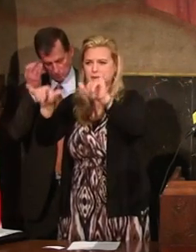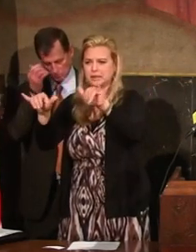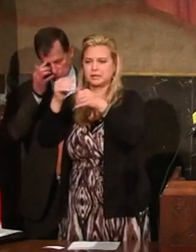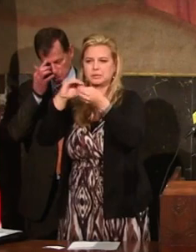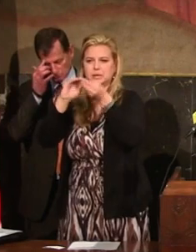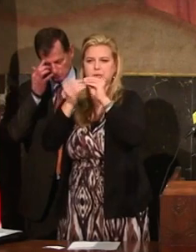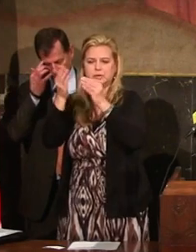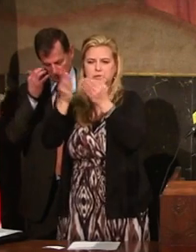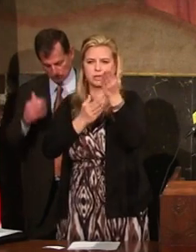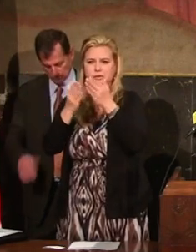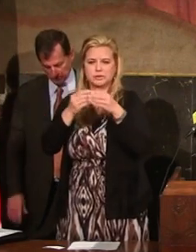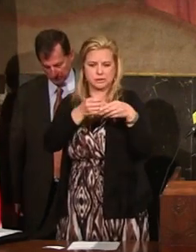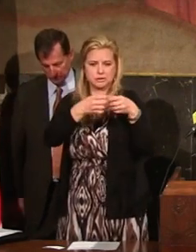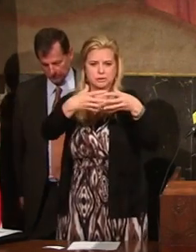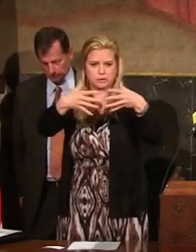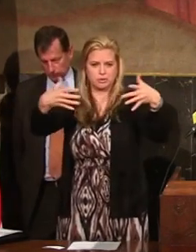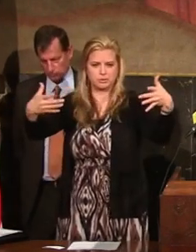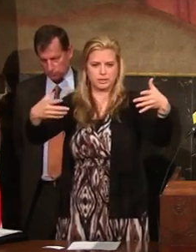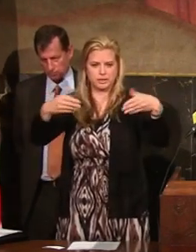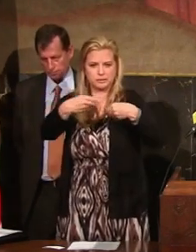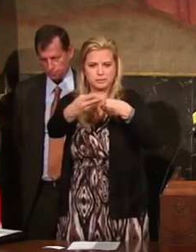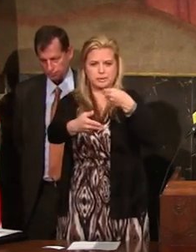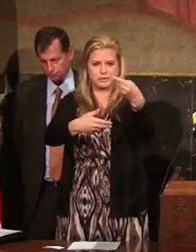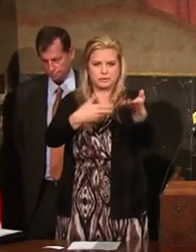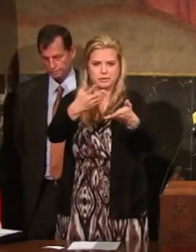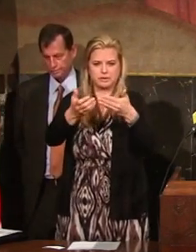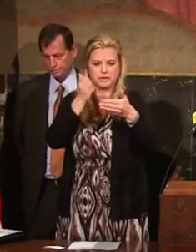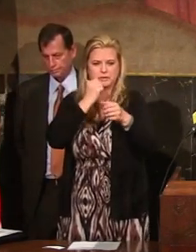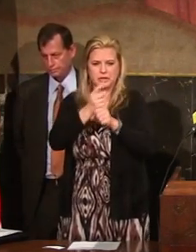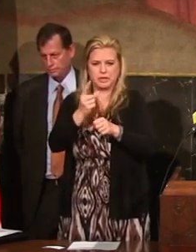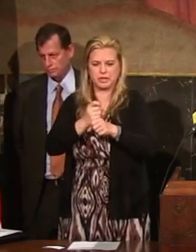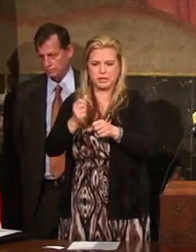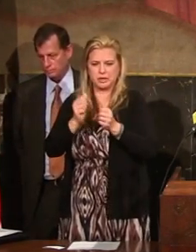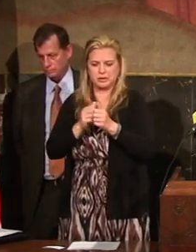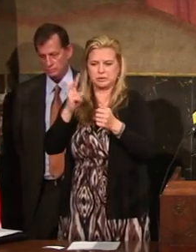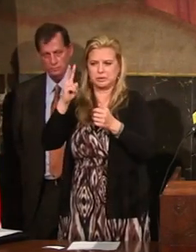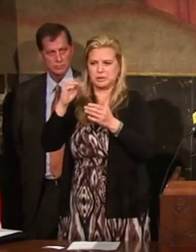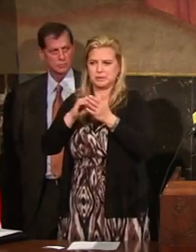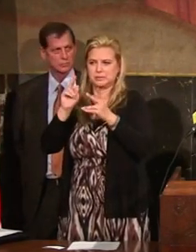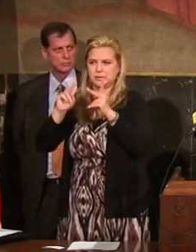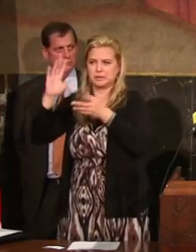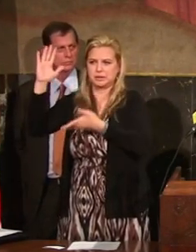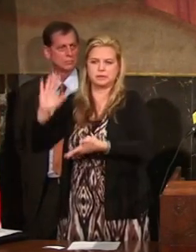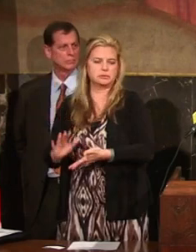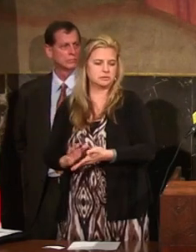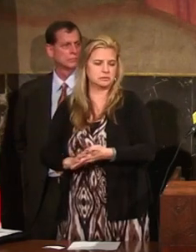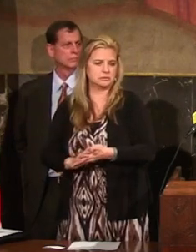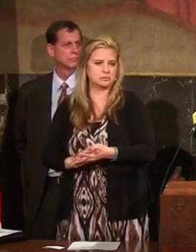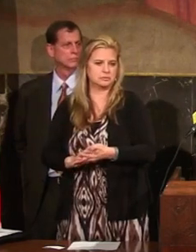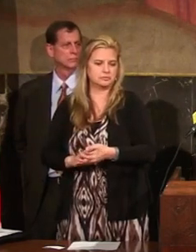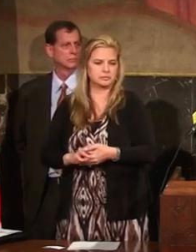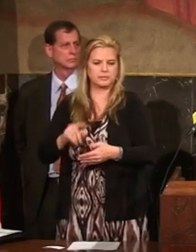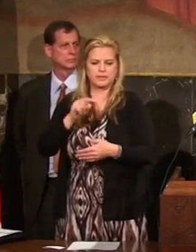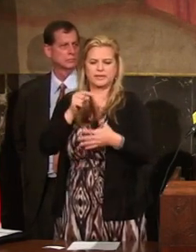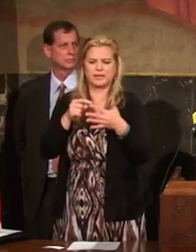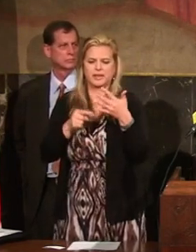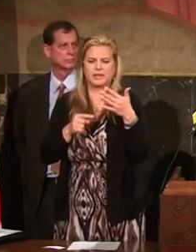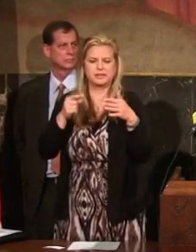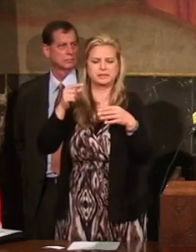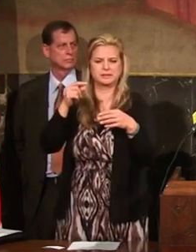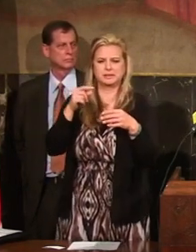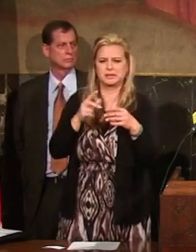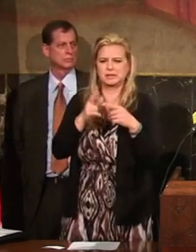services and growing to be delivered each year. So these cuts are draconian,